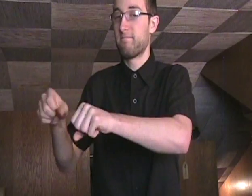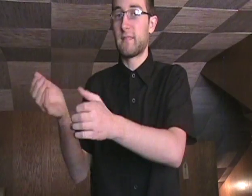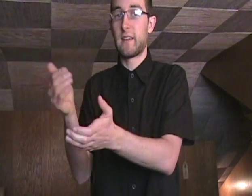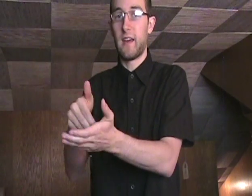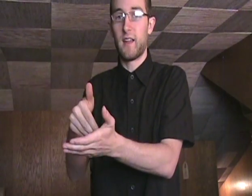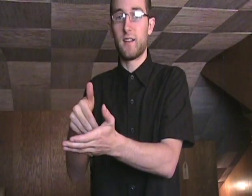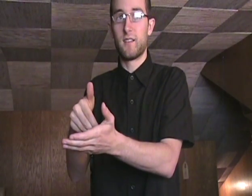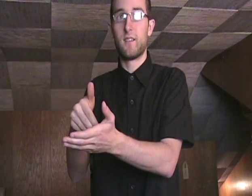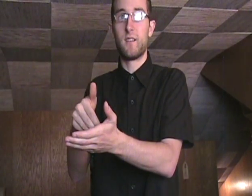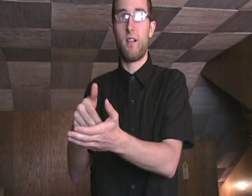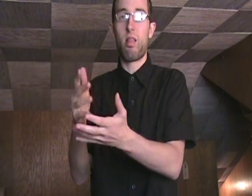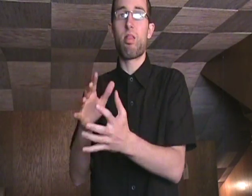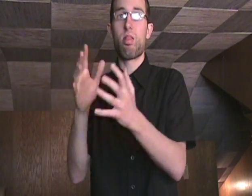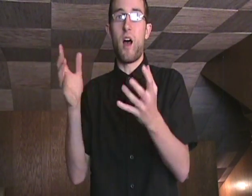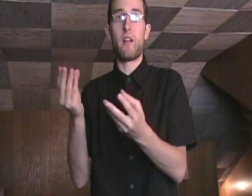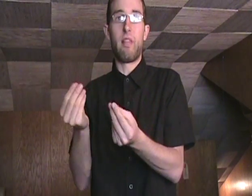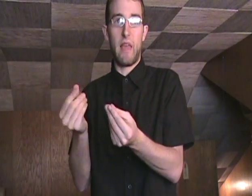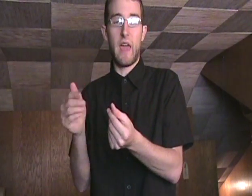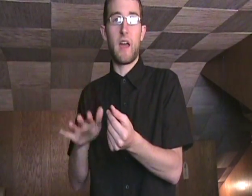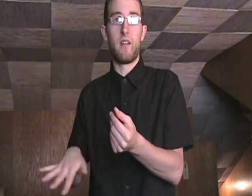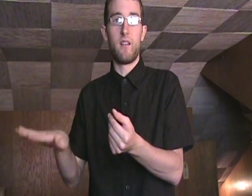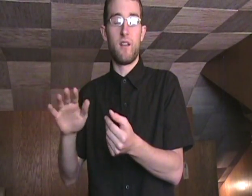All right, what about Washington? Lacey?